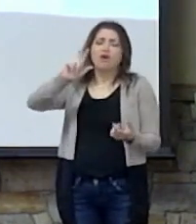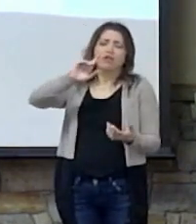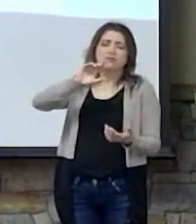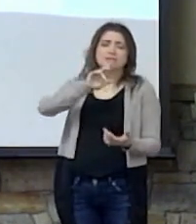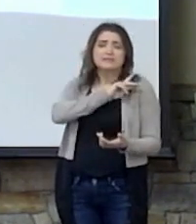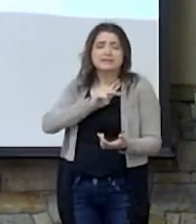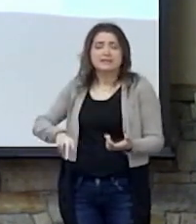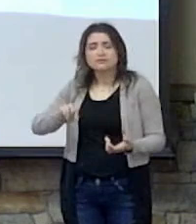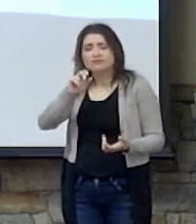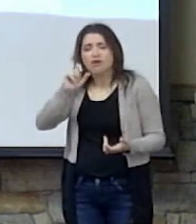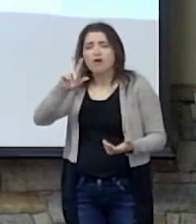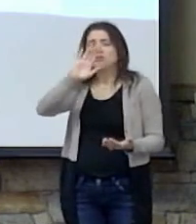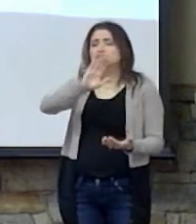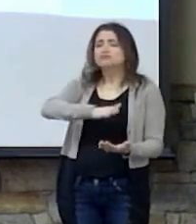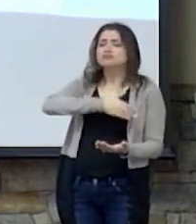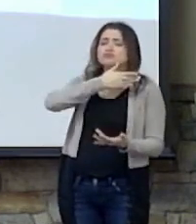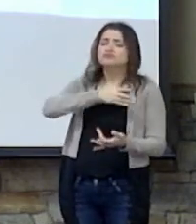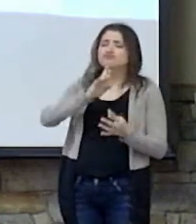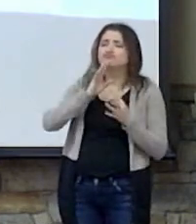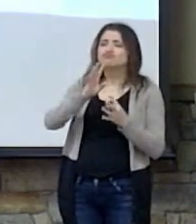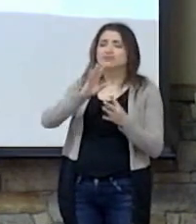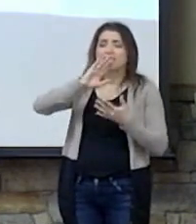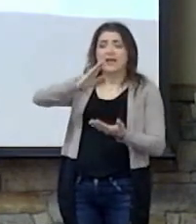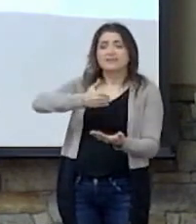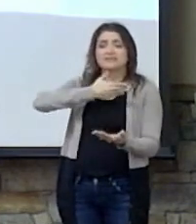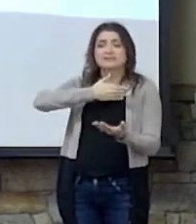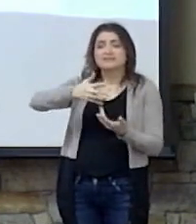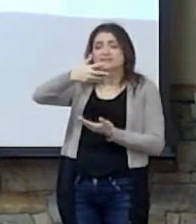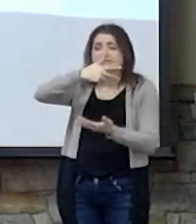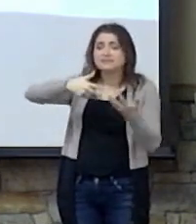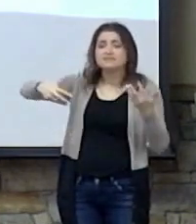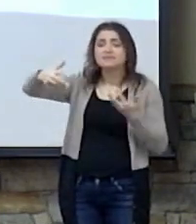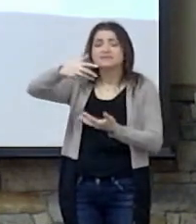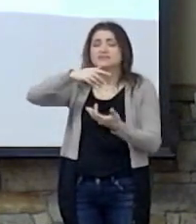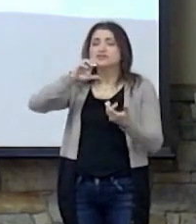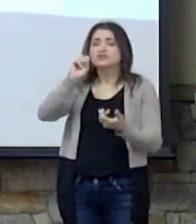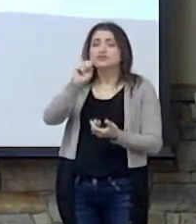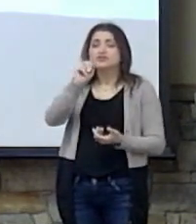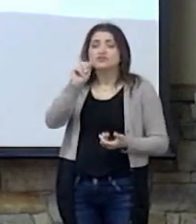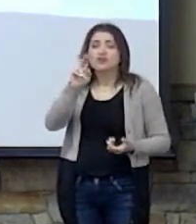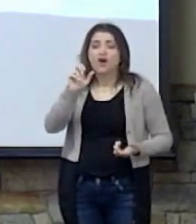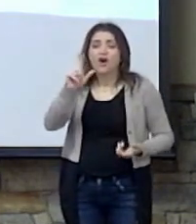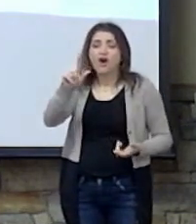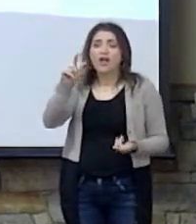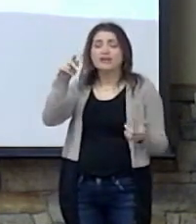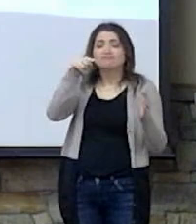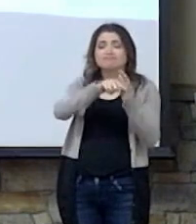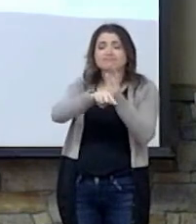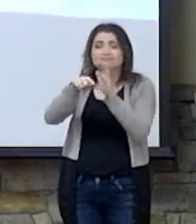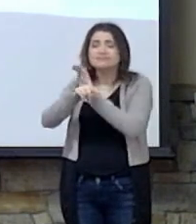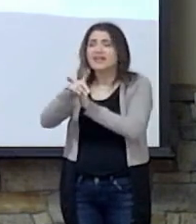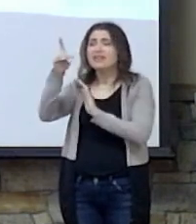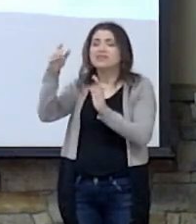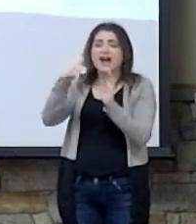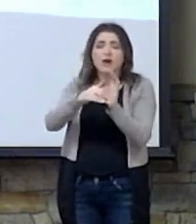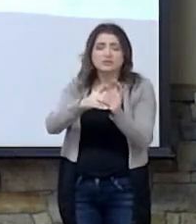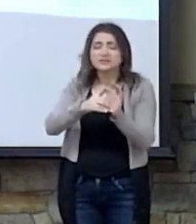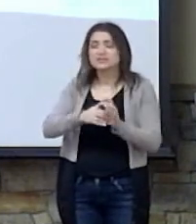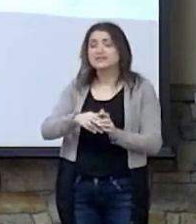instruments. And the women sang to one another as they celebrated. Saul has struck down his thousands and David